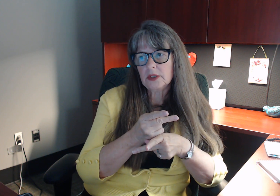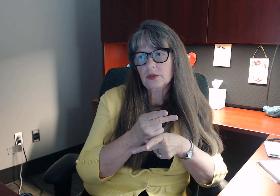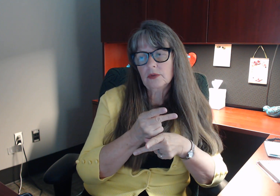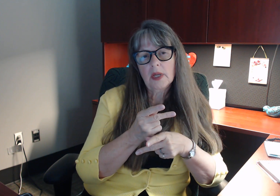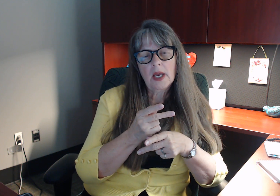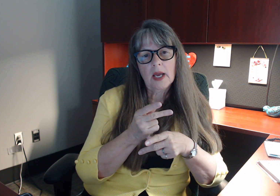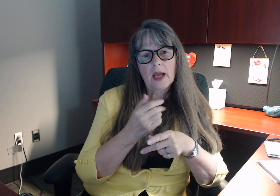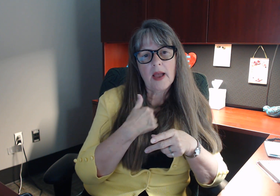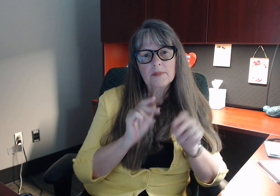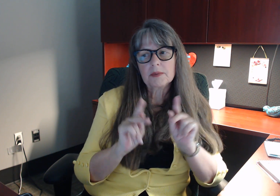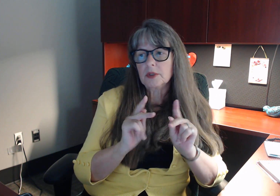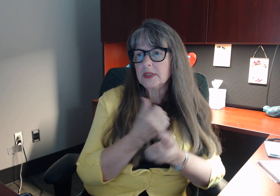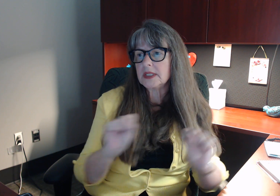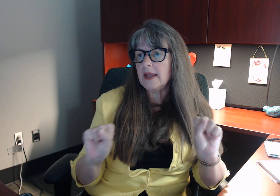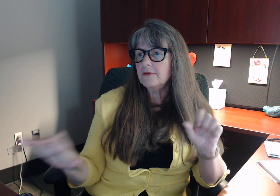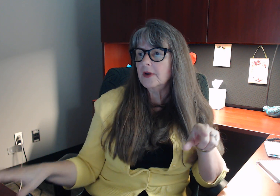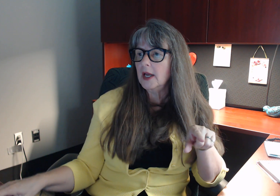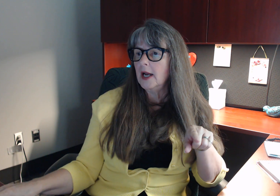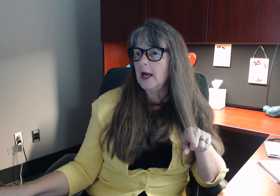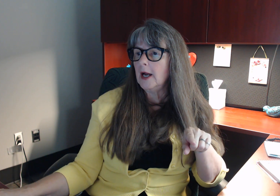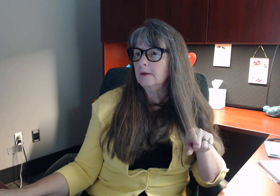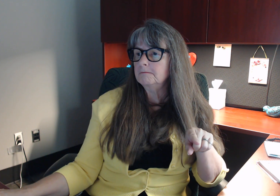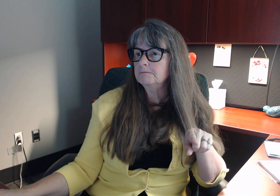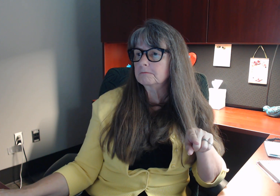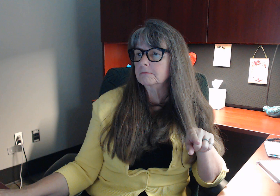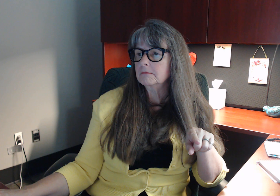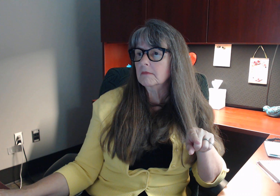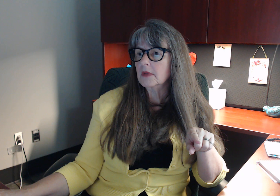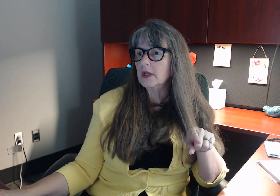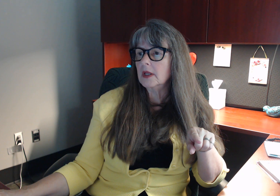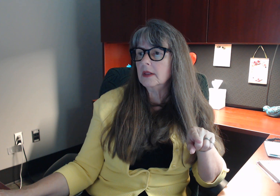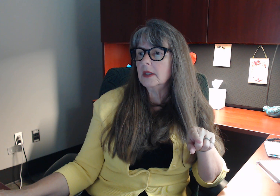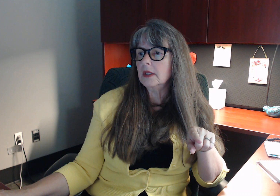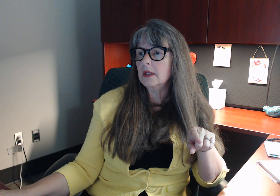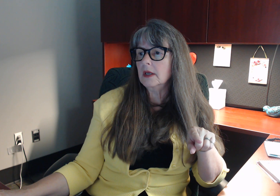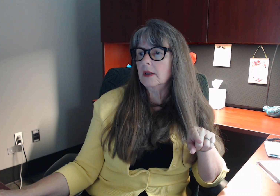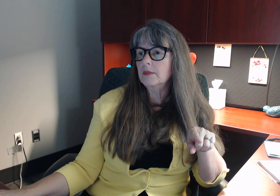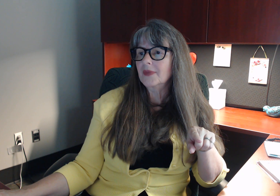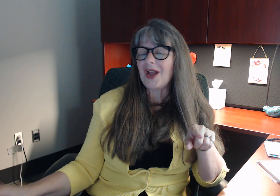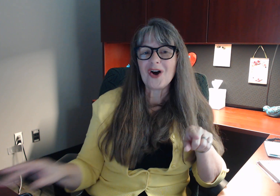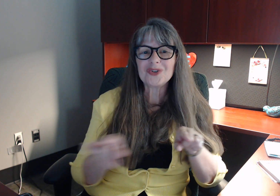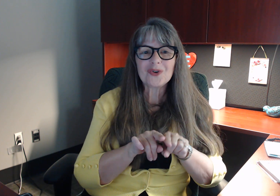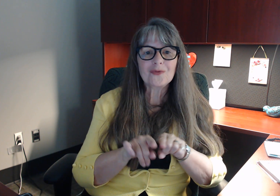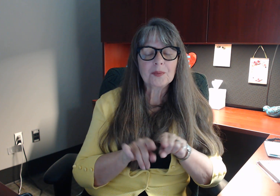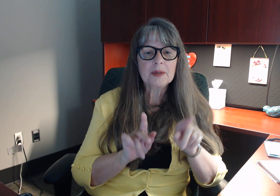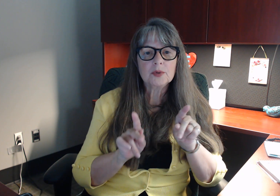to have people to be safe. And then also for people